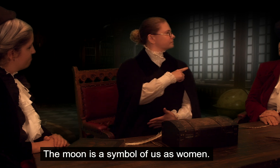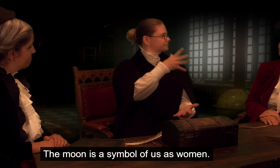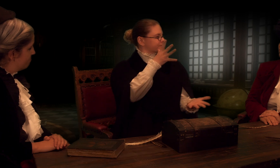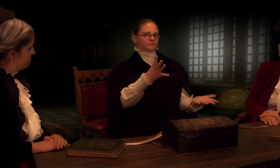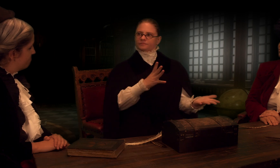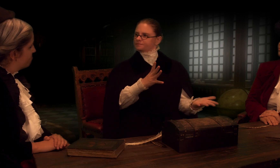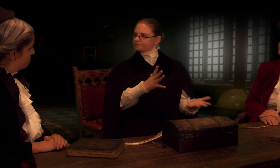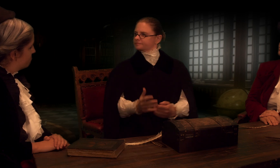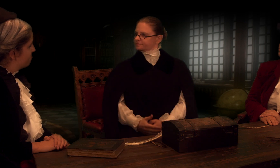women.